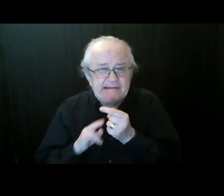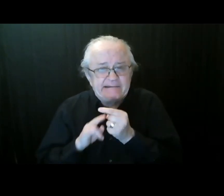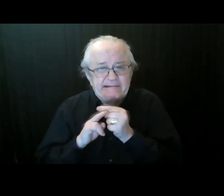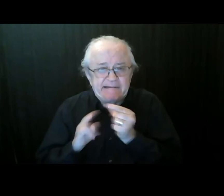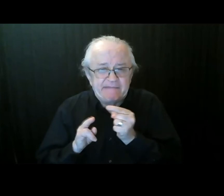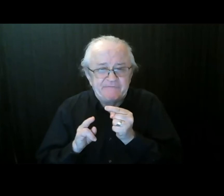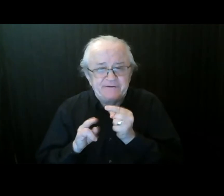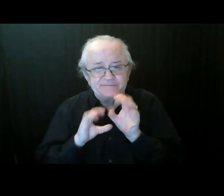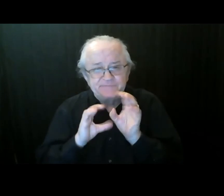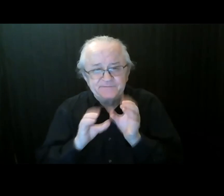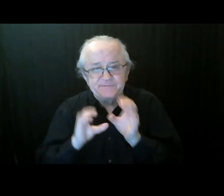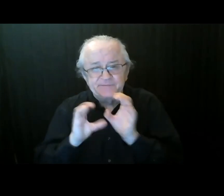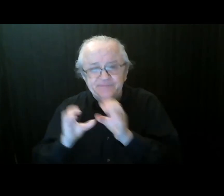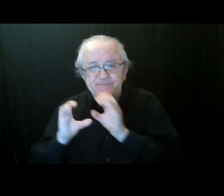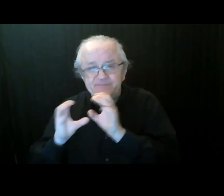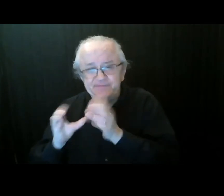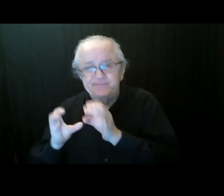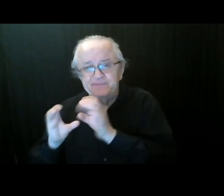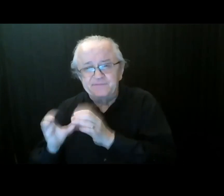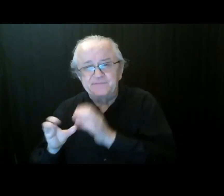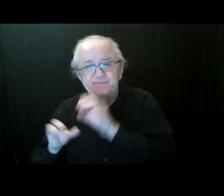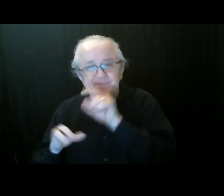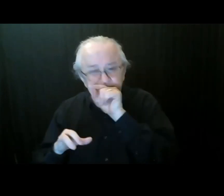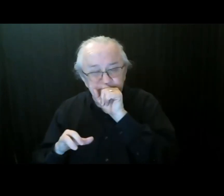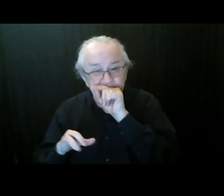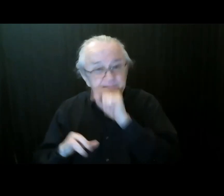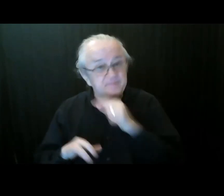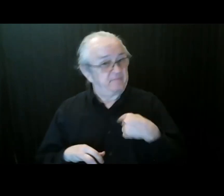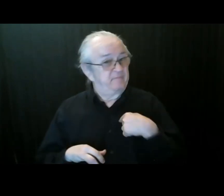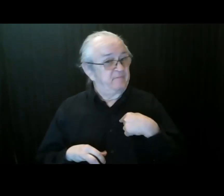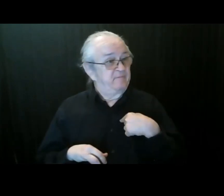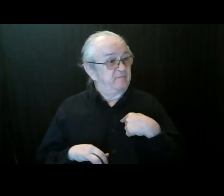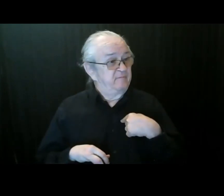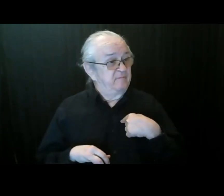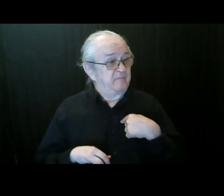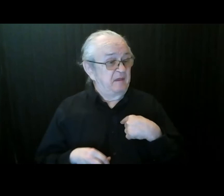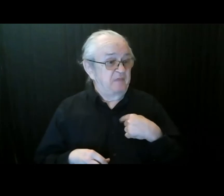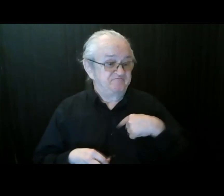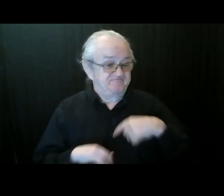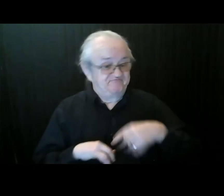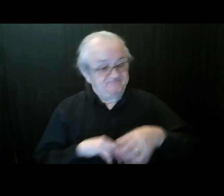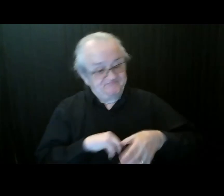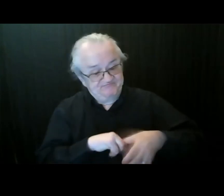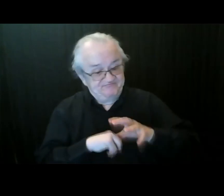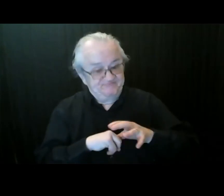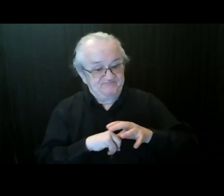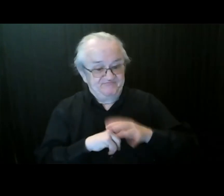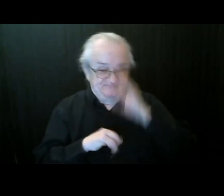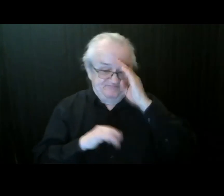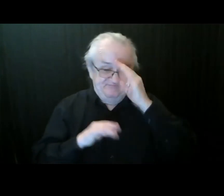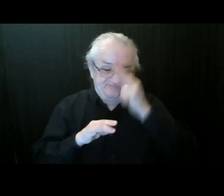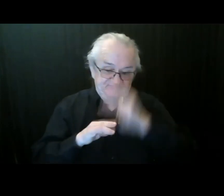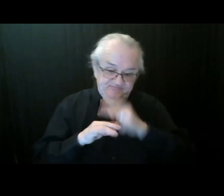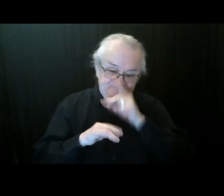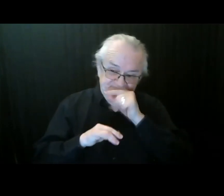and a yellow-bellied sapsucker. As for me, I couldn't tell a canary in a cage unless the canary in the cage